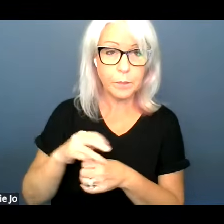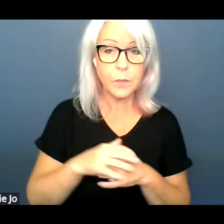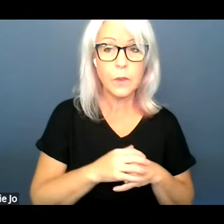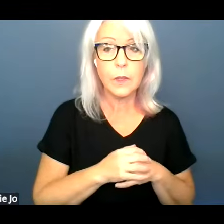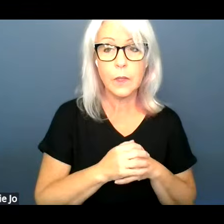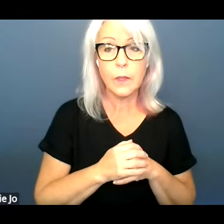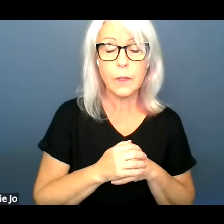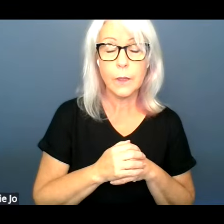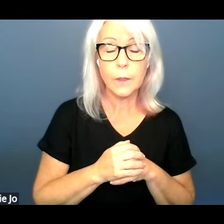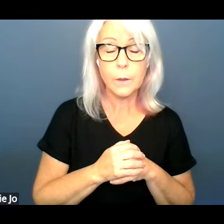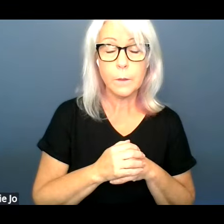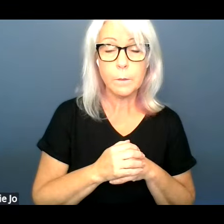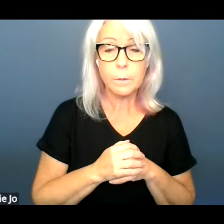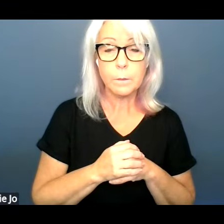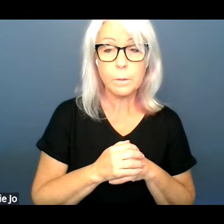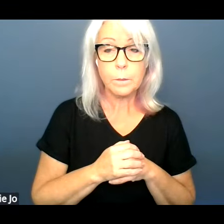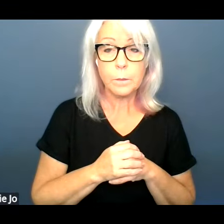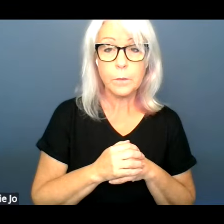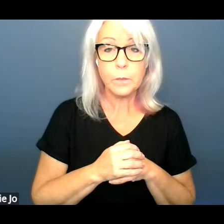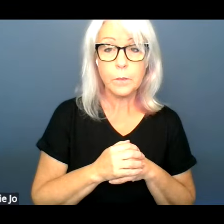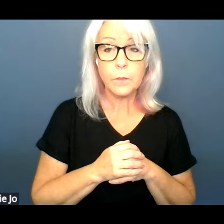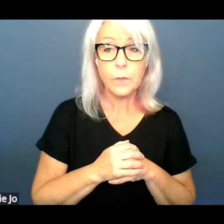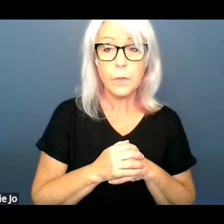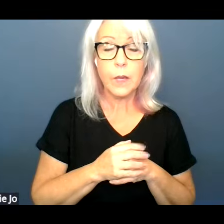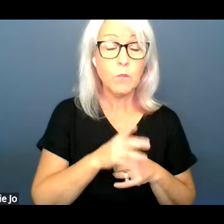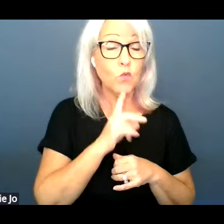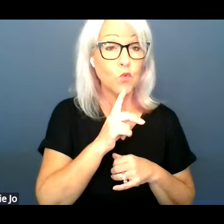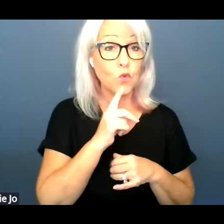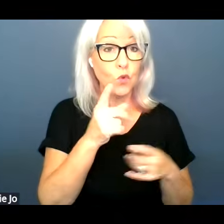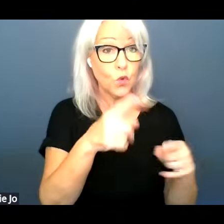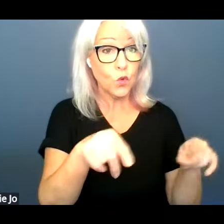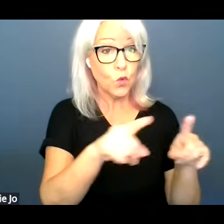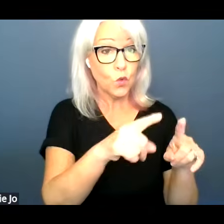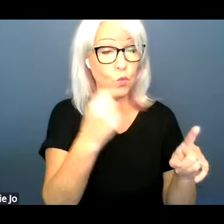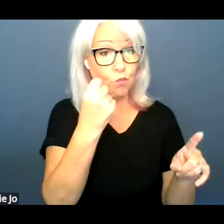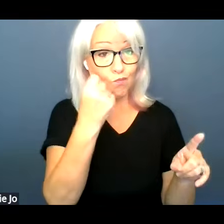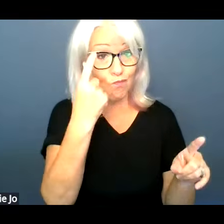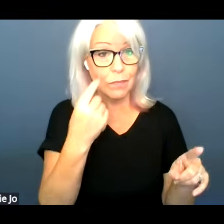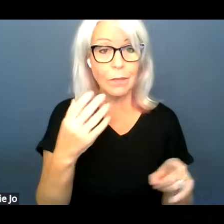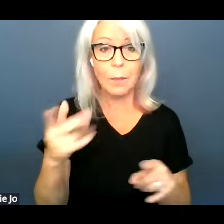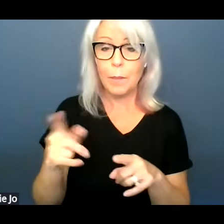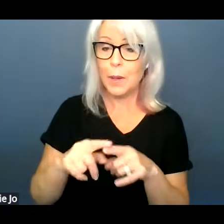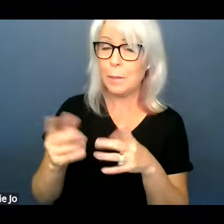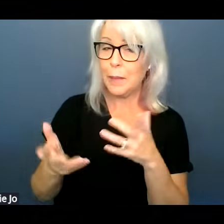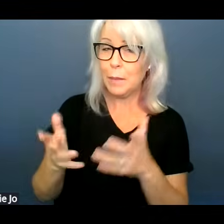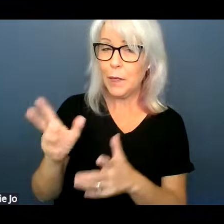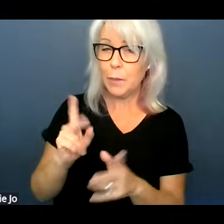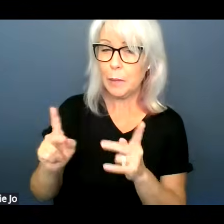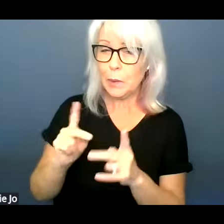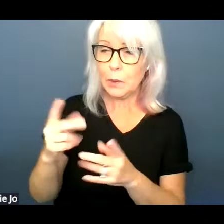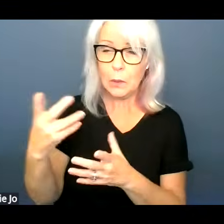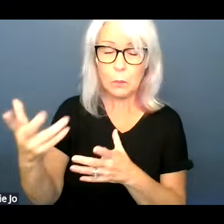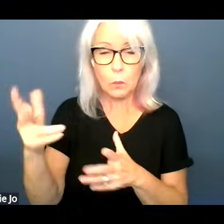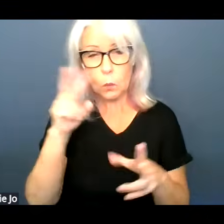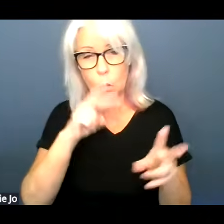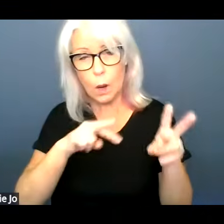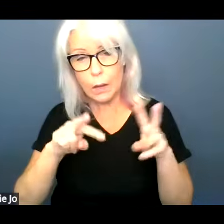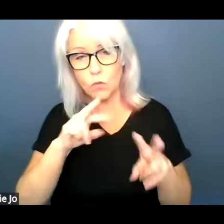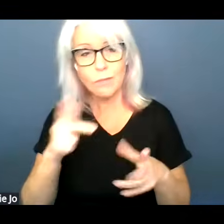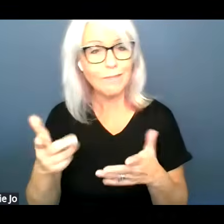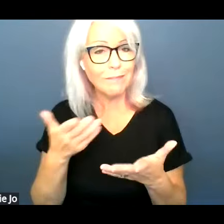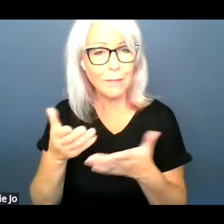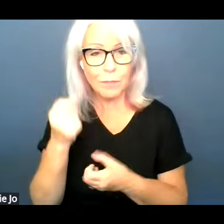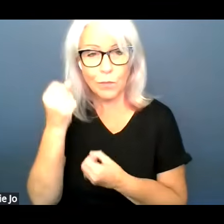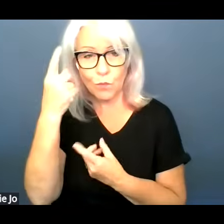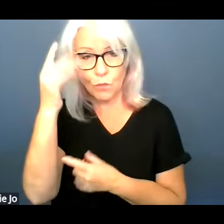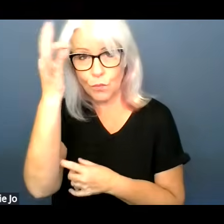not all the folks in the audience and at home, the legal standards governing your deliberations this morning are found in the Michigan election